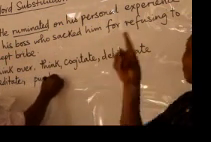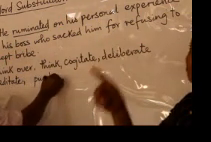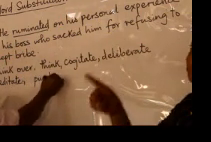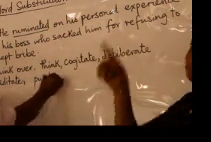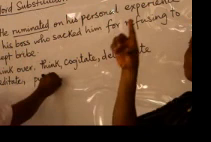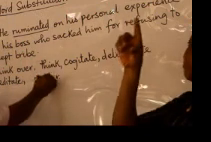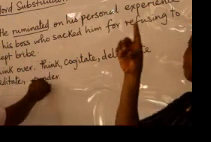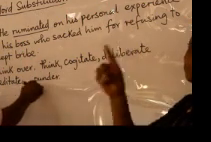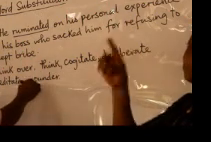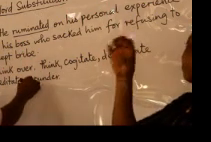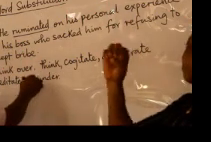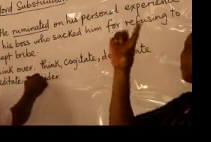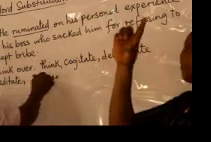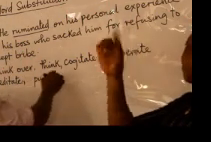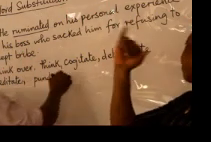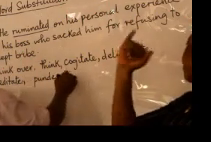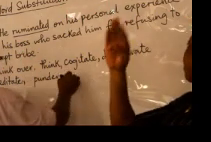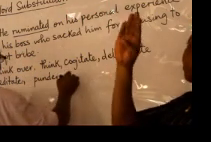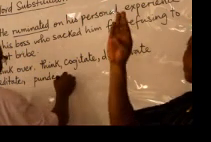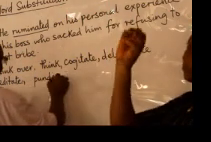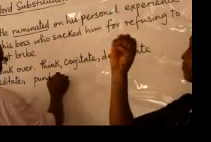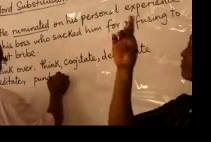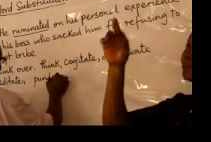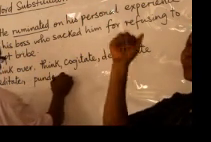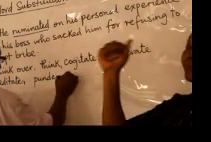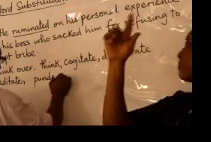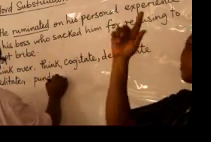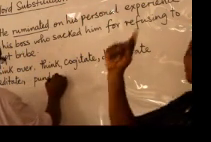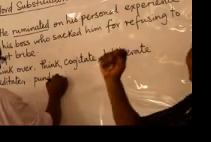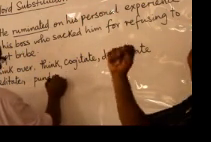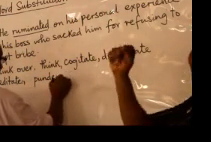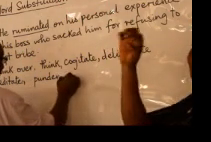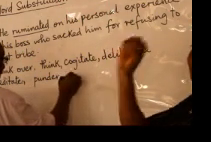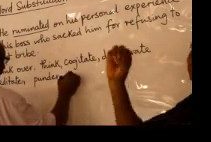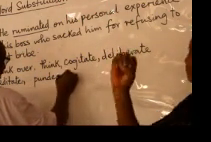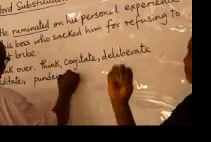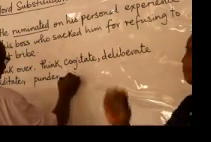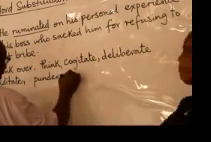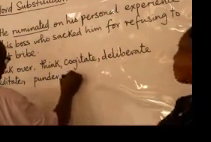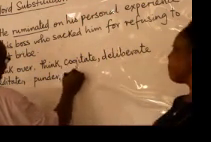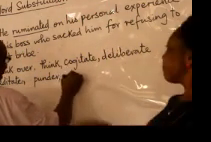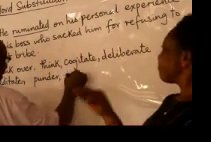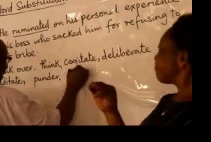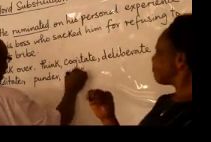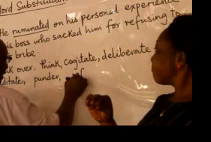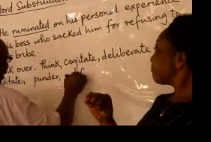There are so many of them, or you can say reflect.